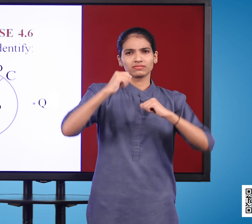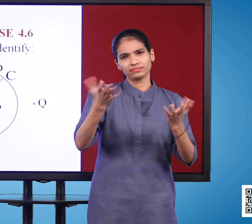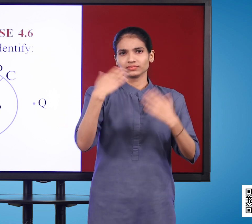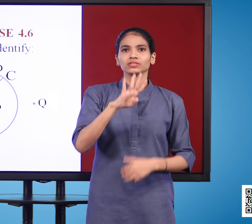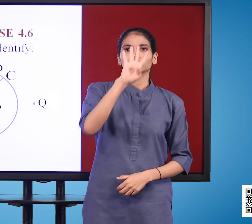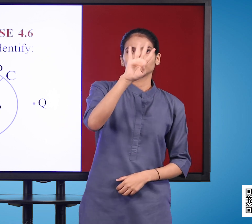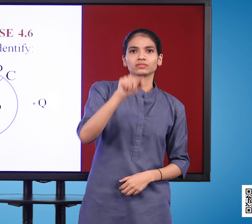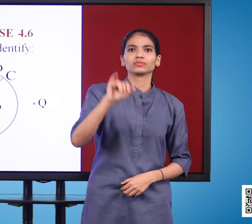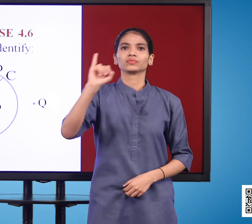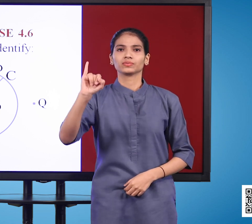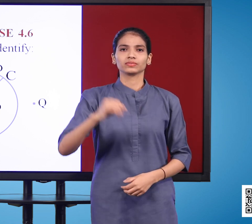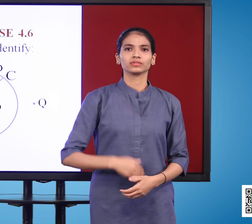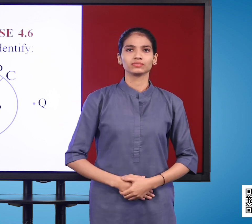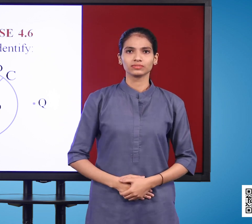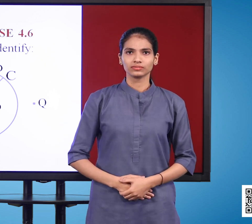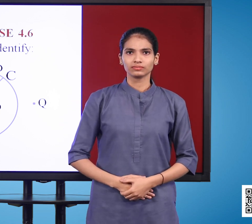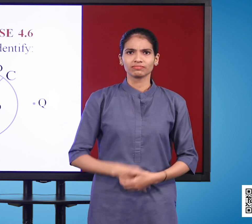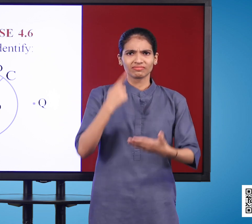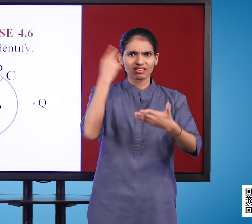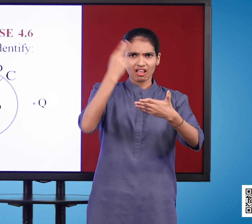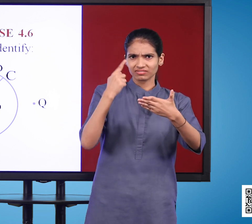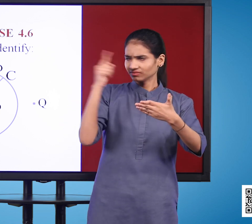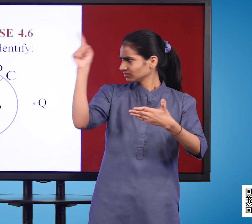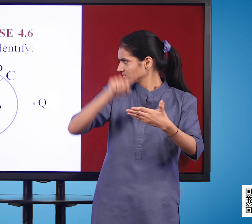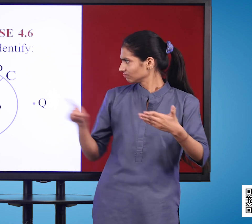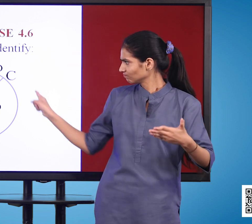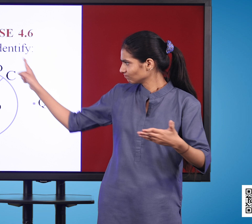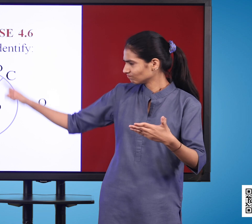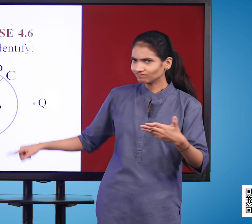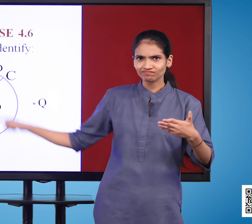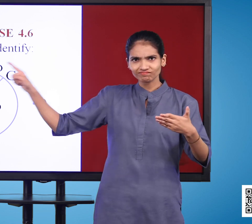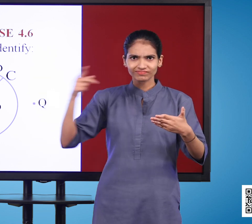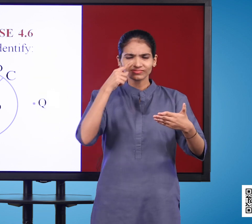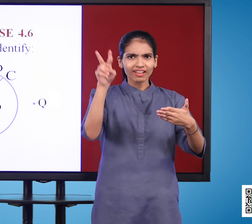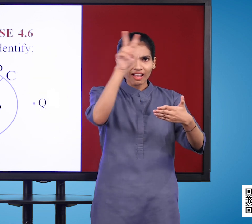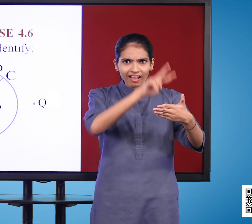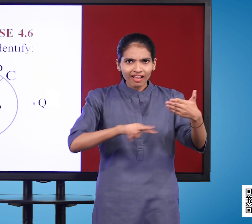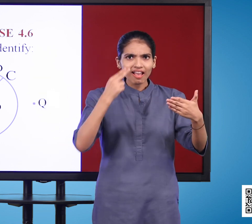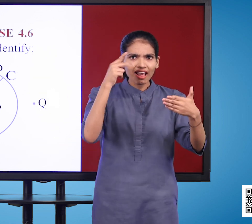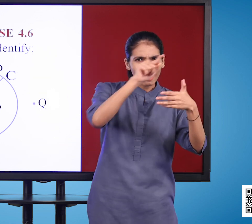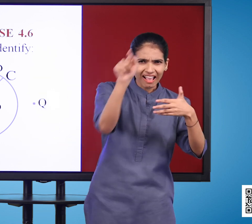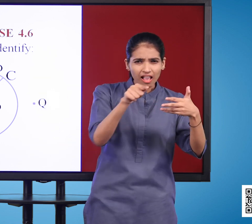Exercise 4.6. 1. From the figure, identify